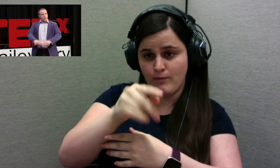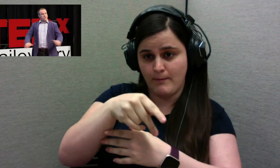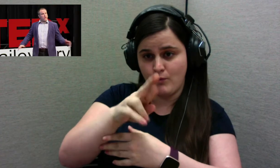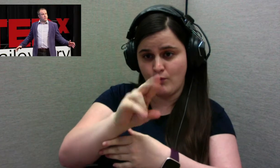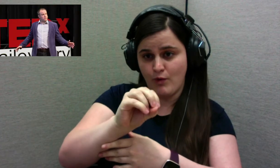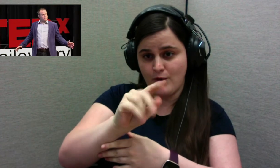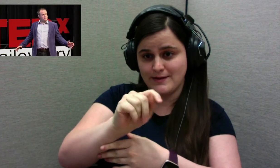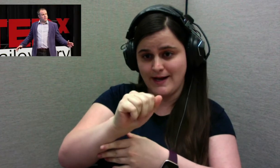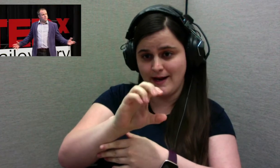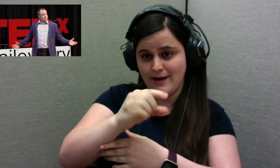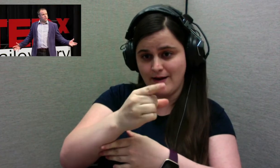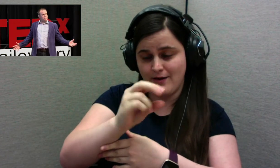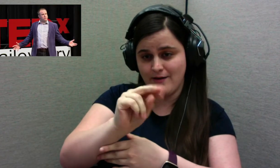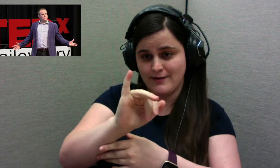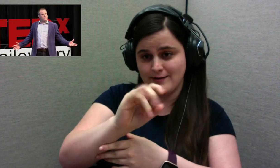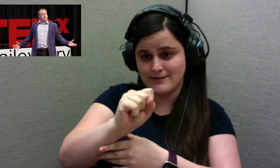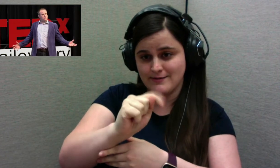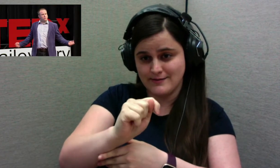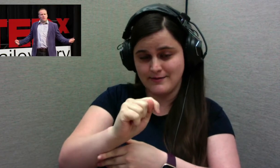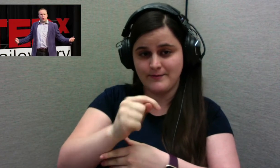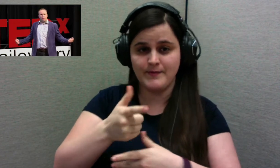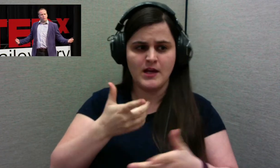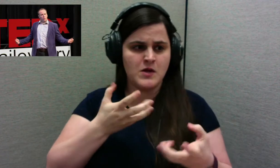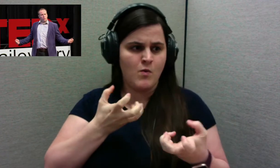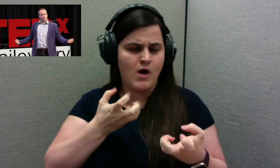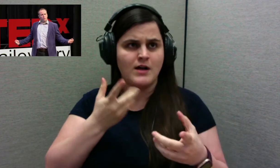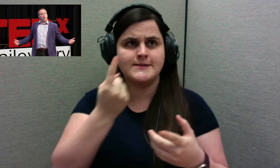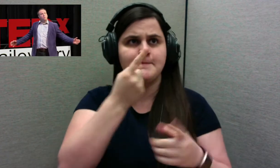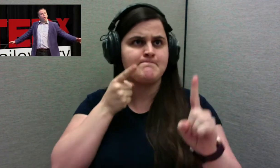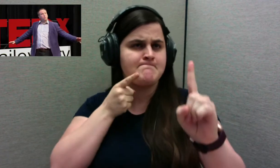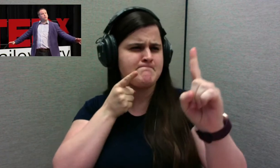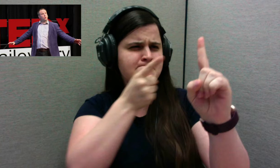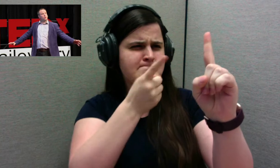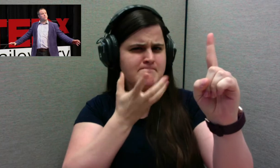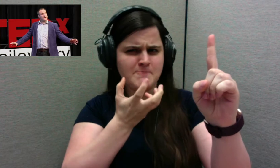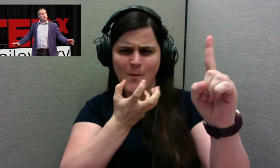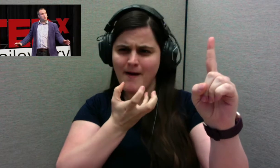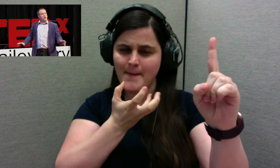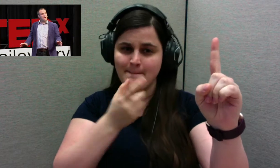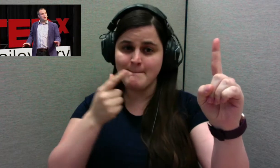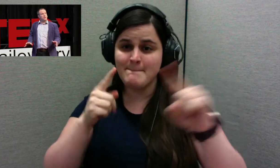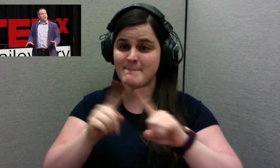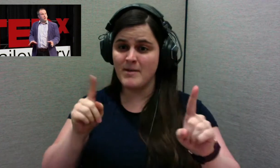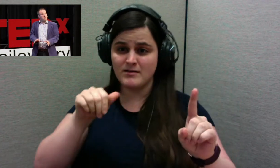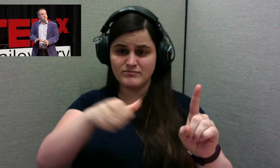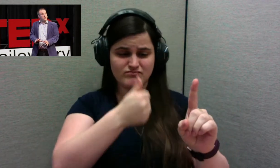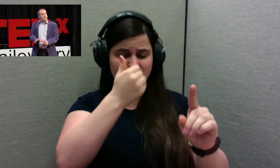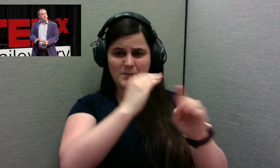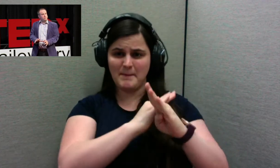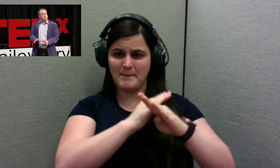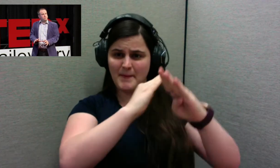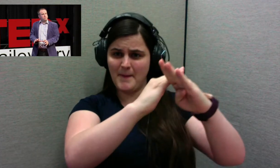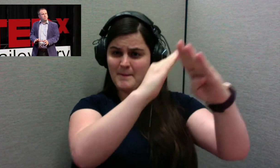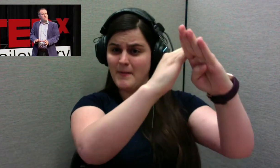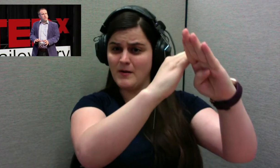He's got desires, ambitions, something to aim for, but obstacles stand in the way of him achieving